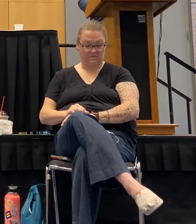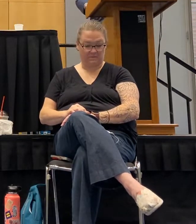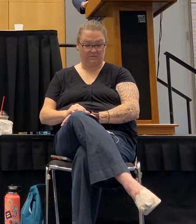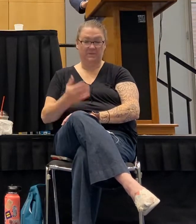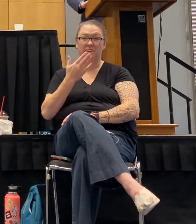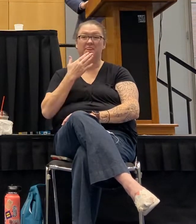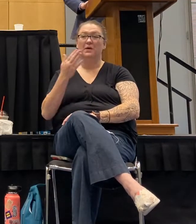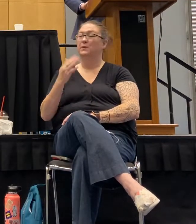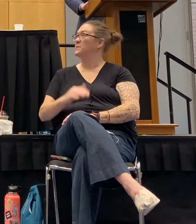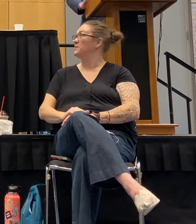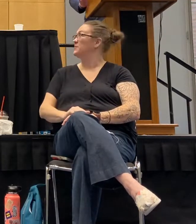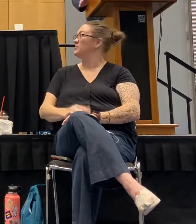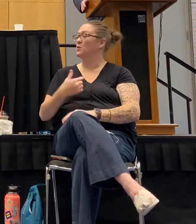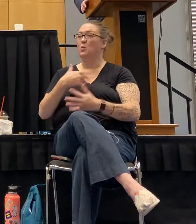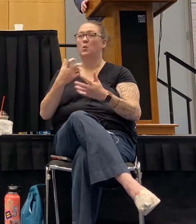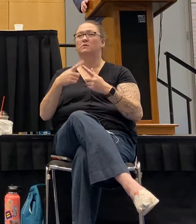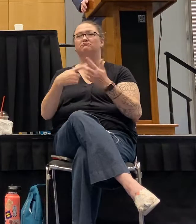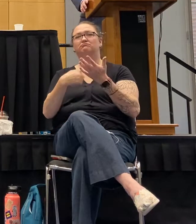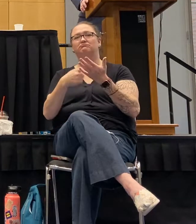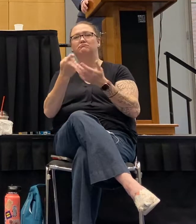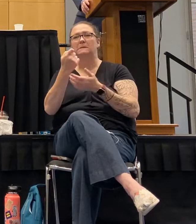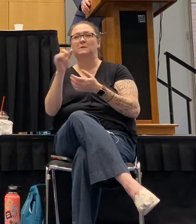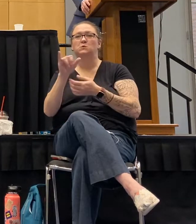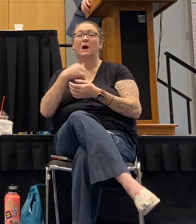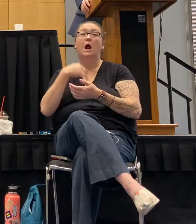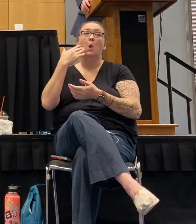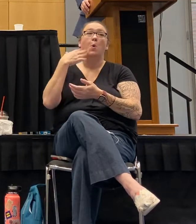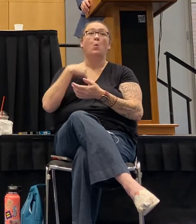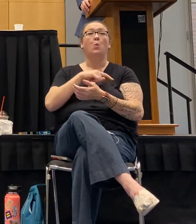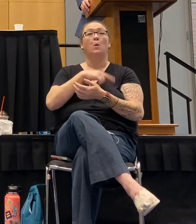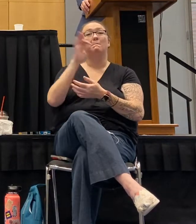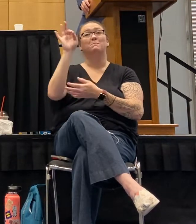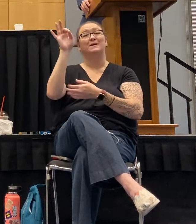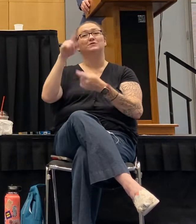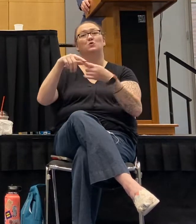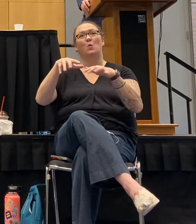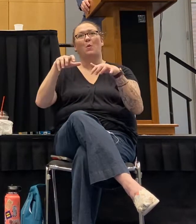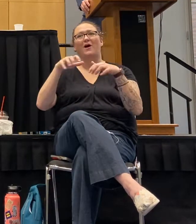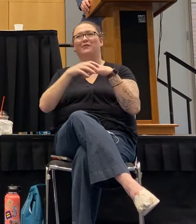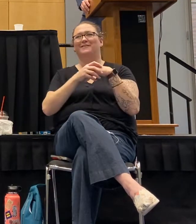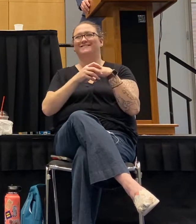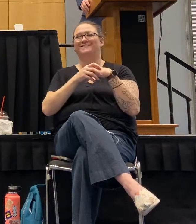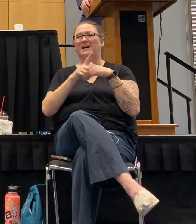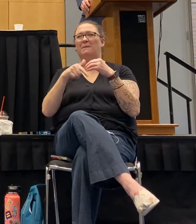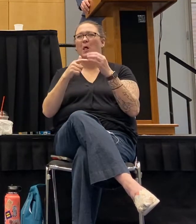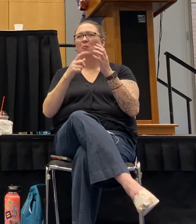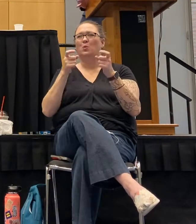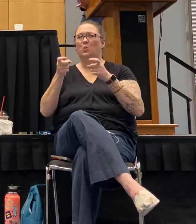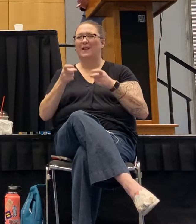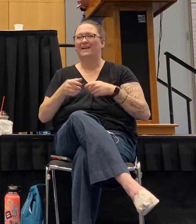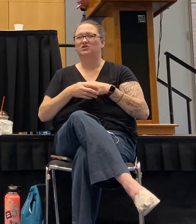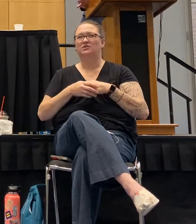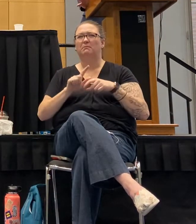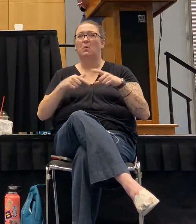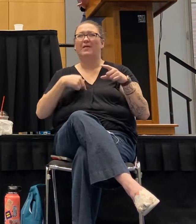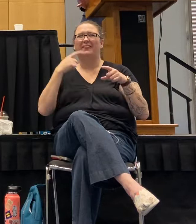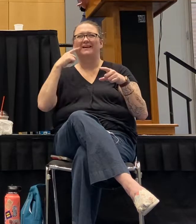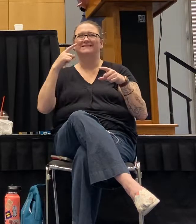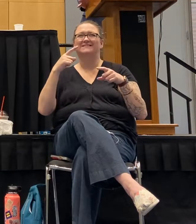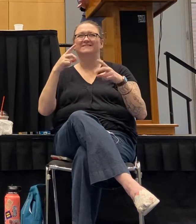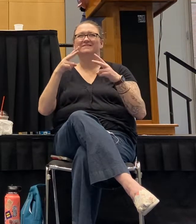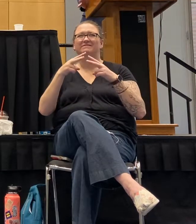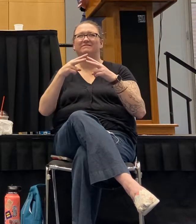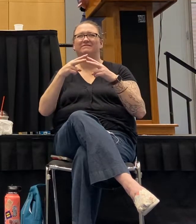Okay, thank you, Moroni. So we wanted to cover a little bit too, and I know we're preaching to the choir here as far as what the regulations are, but we think it's valuable to just